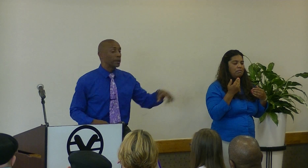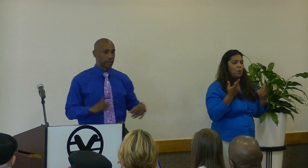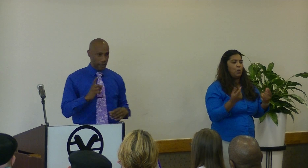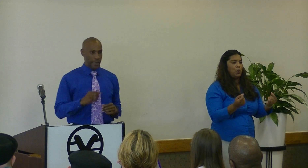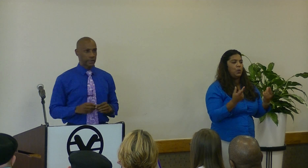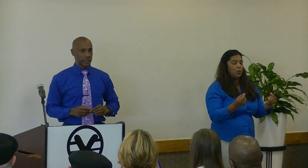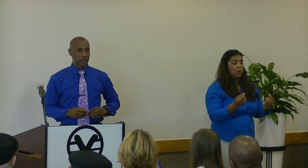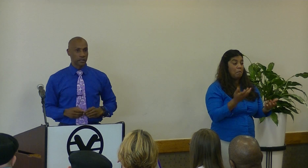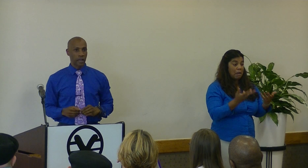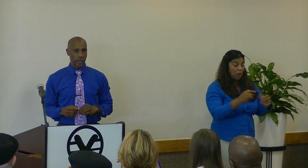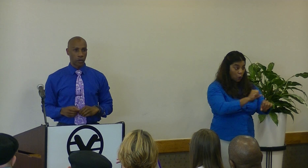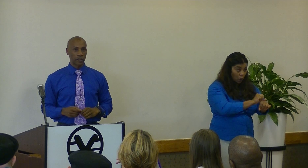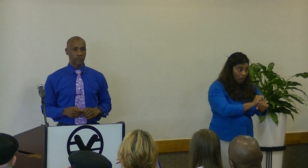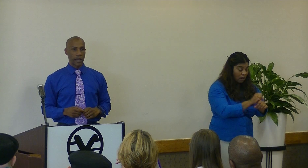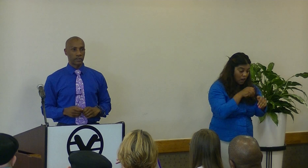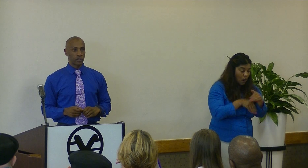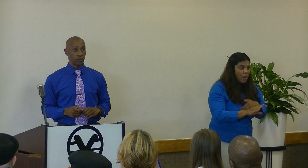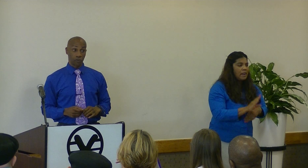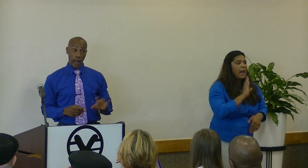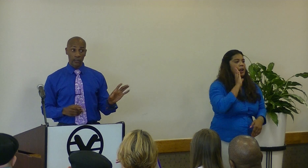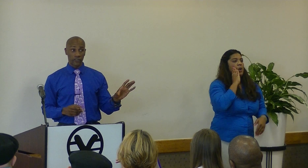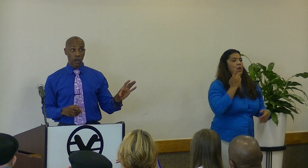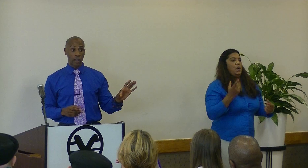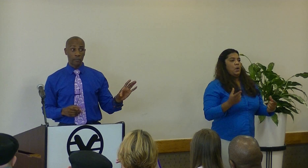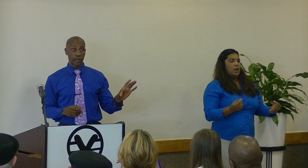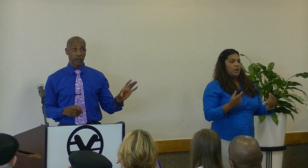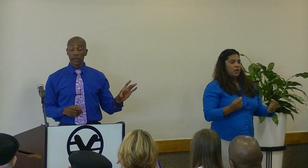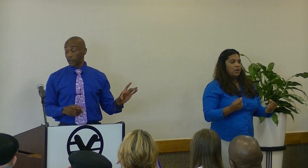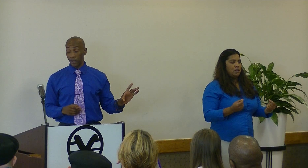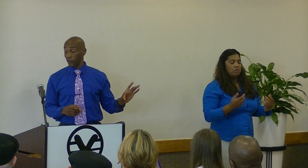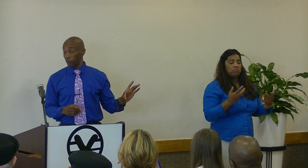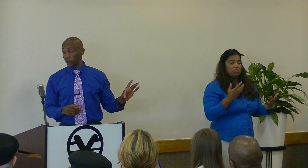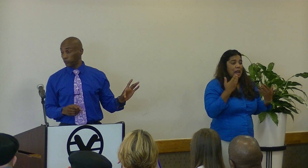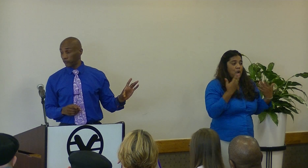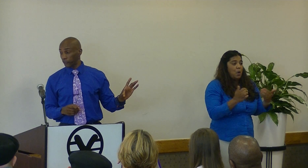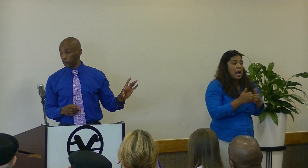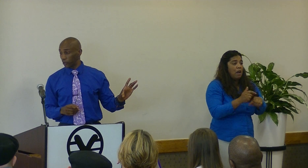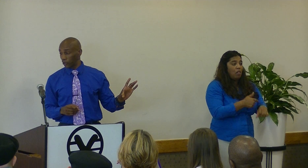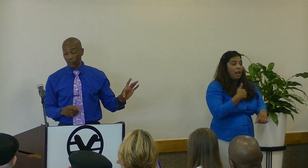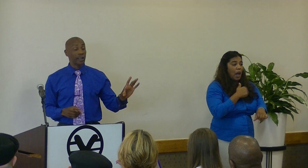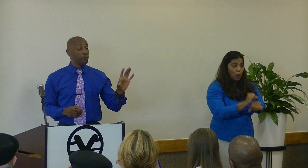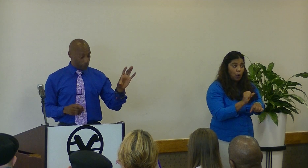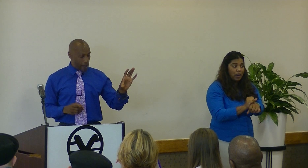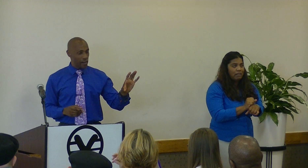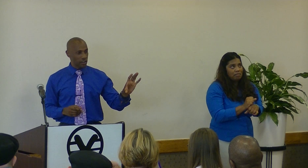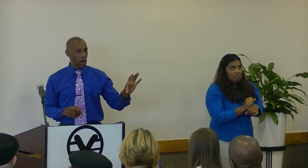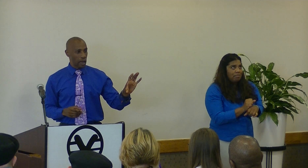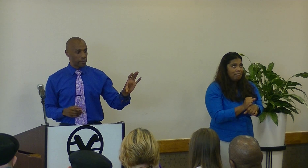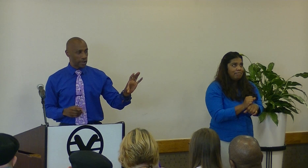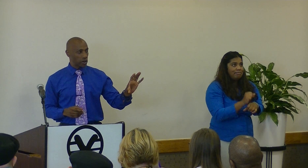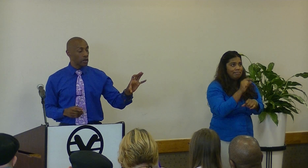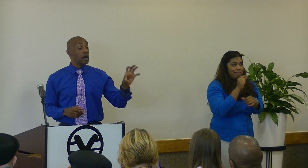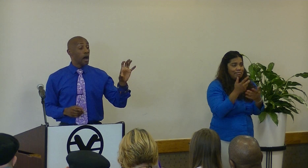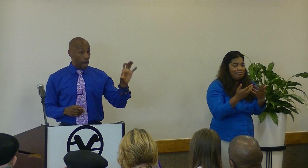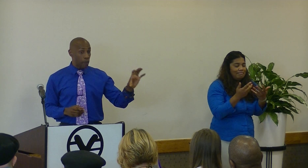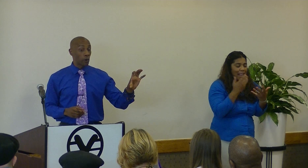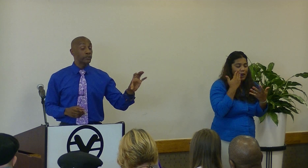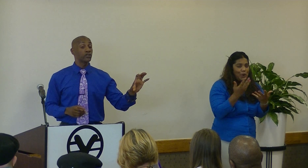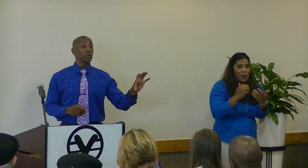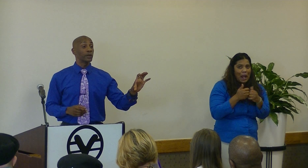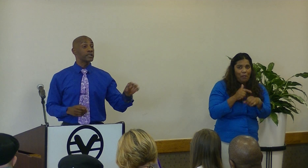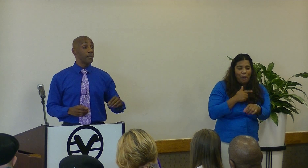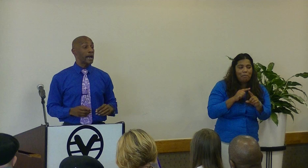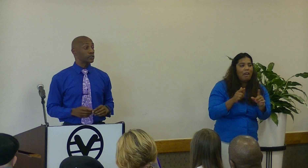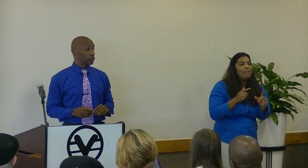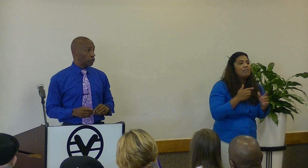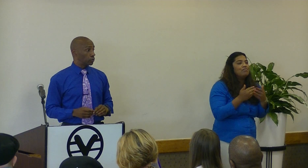of employment, I got this. I know what is mine to do. For however long I'm here, I ain't going to be here for so long. But for however long I'm here, I'm going to